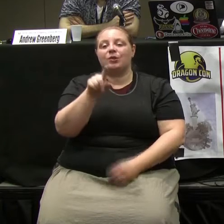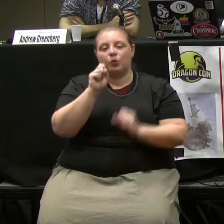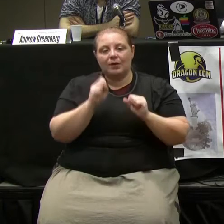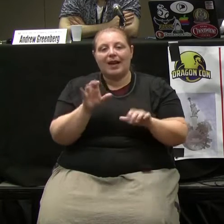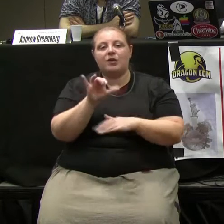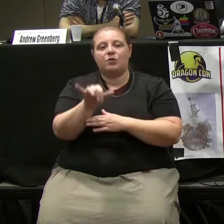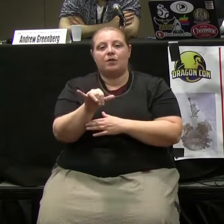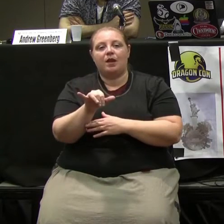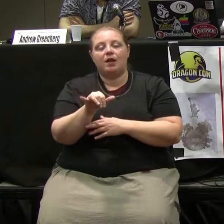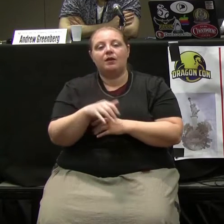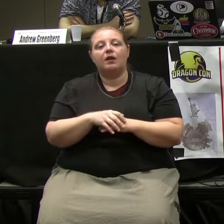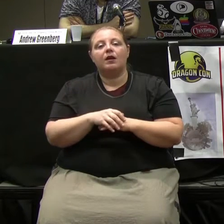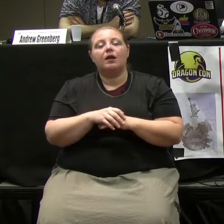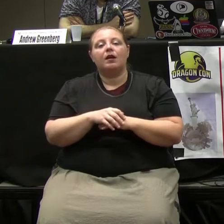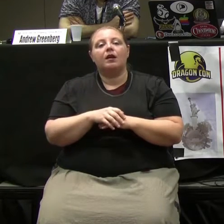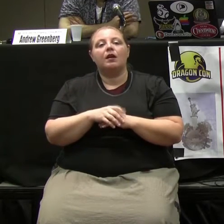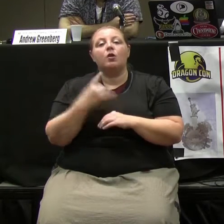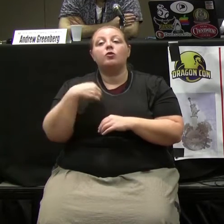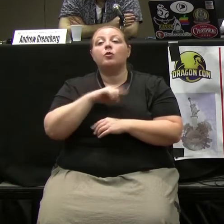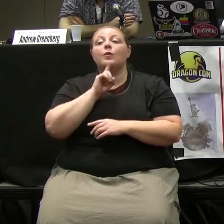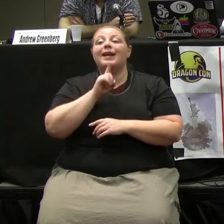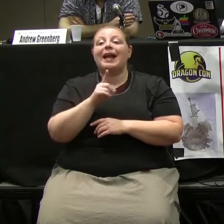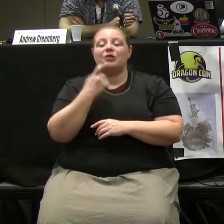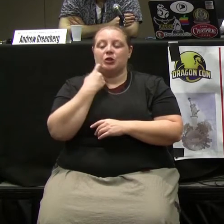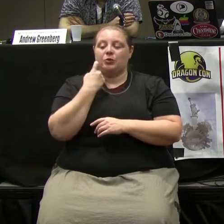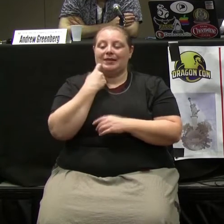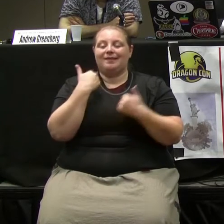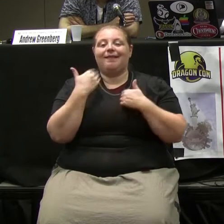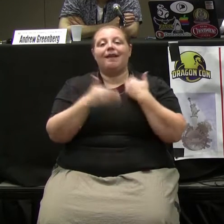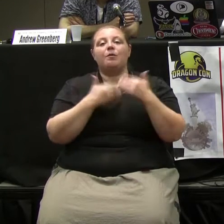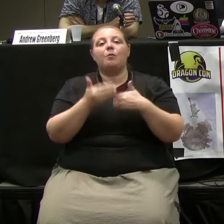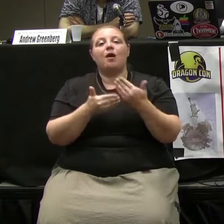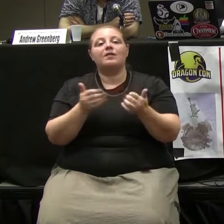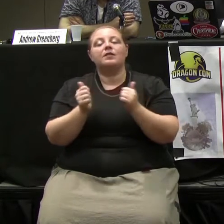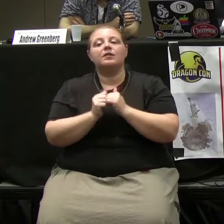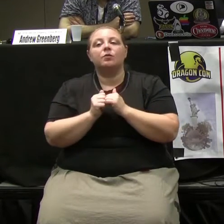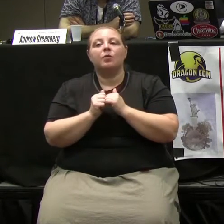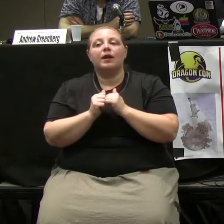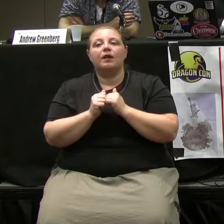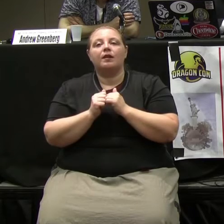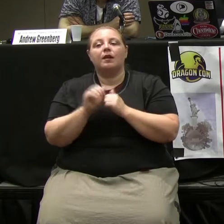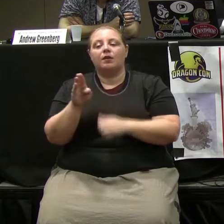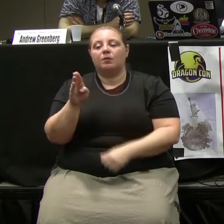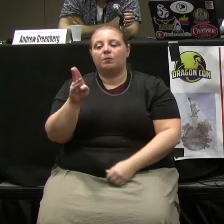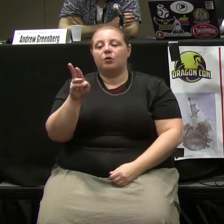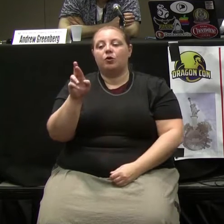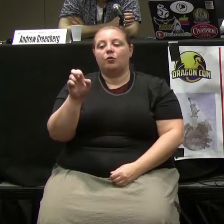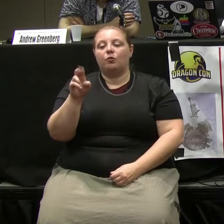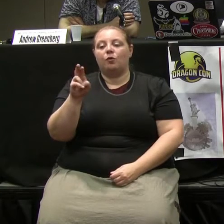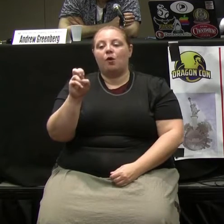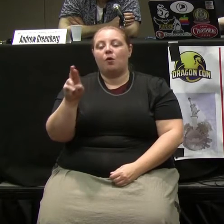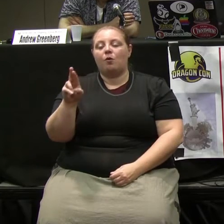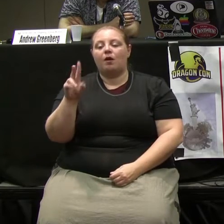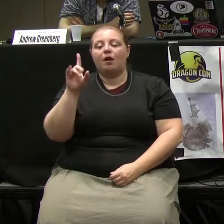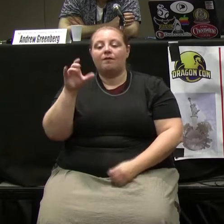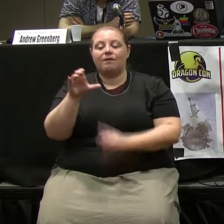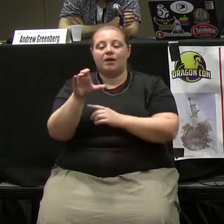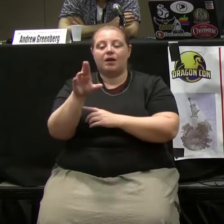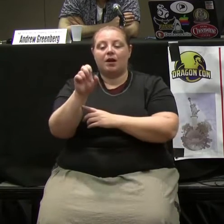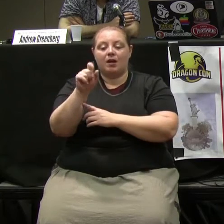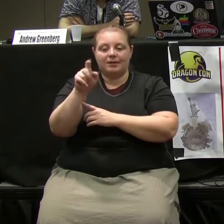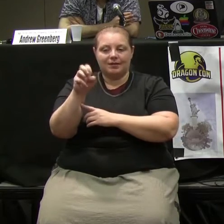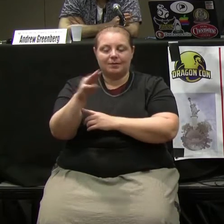way. We actually recently went through this process with the Bureau of Customs and Border Protection,